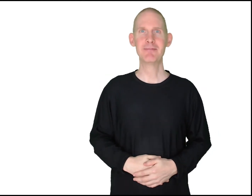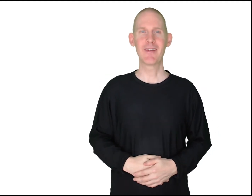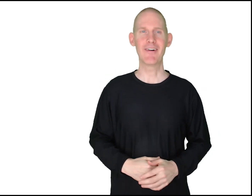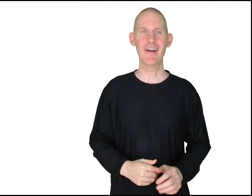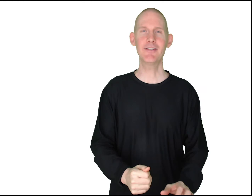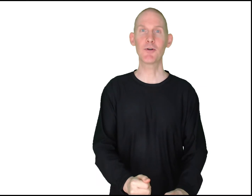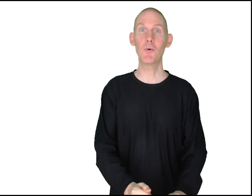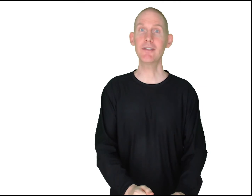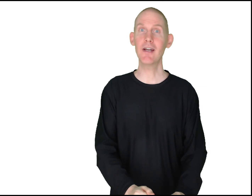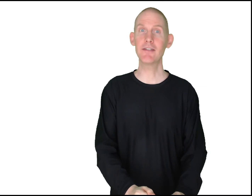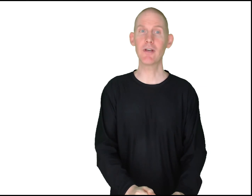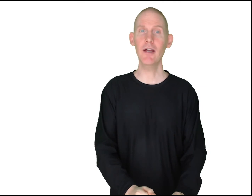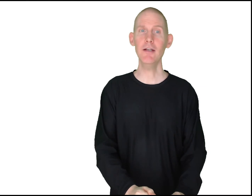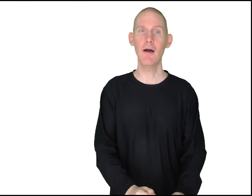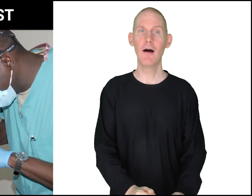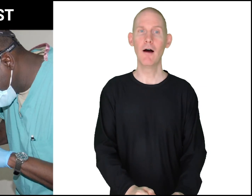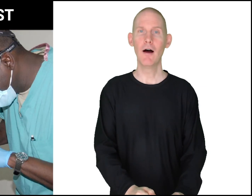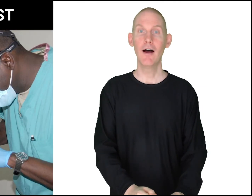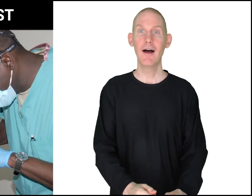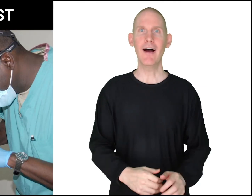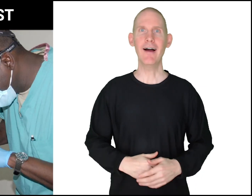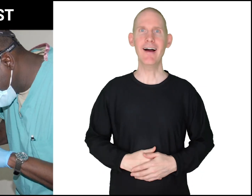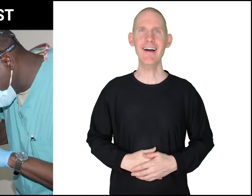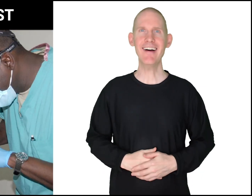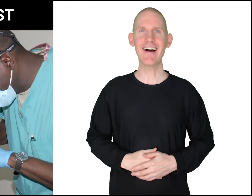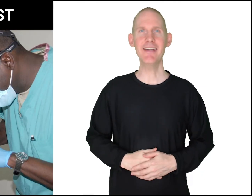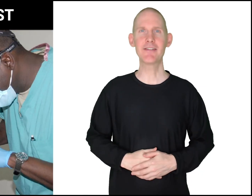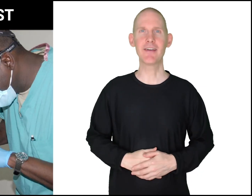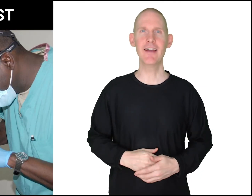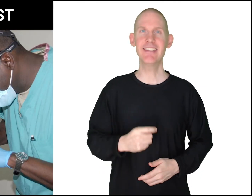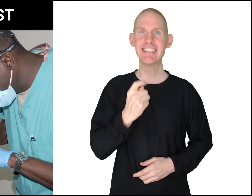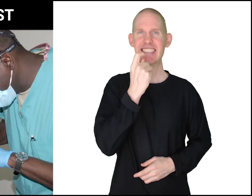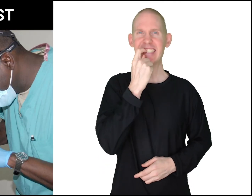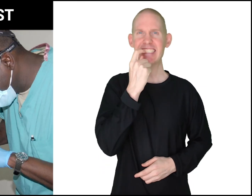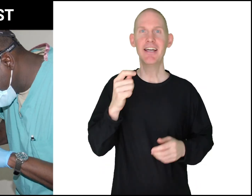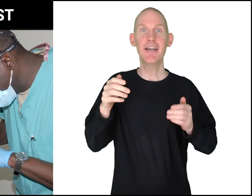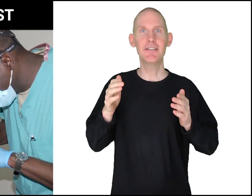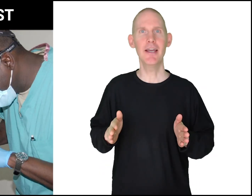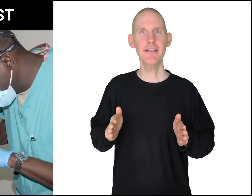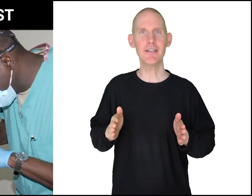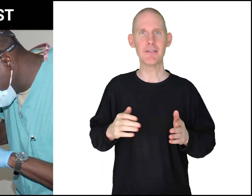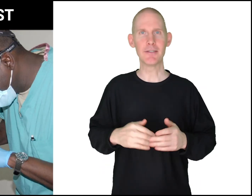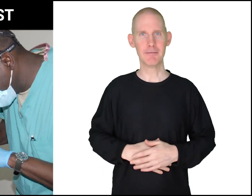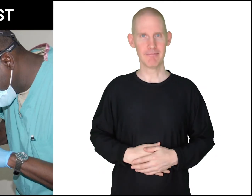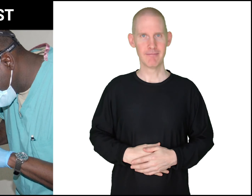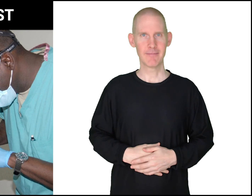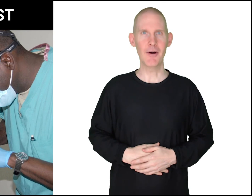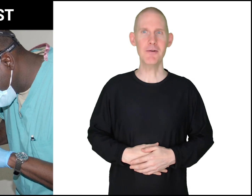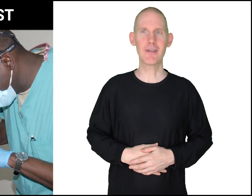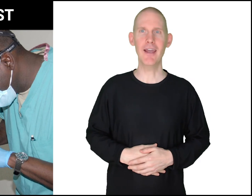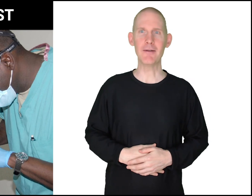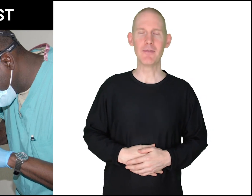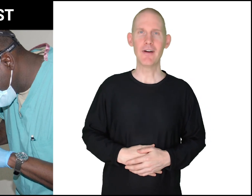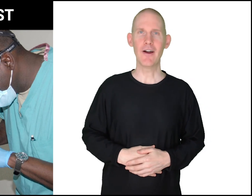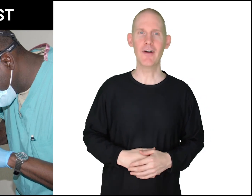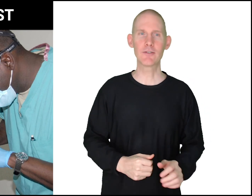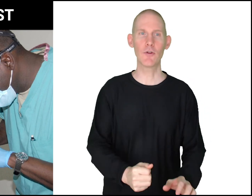All right, so what did I sign? I signed dentist. Okay. All right, so those are the